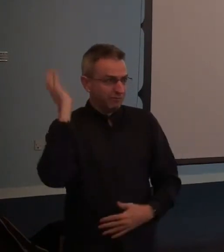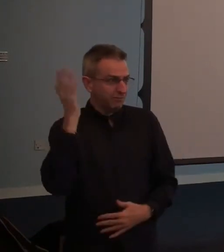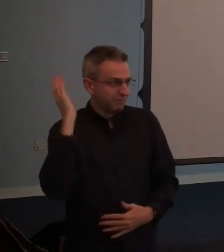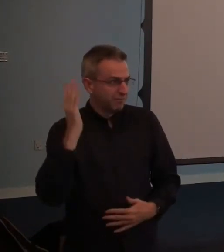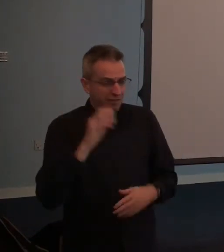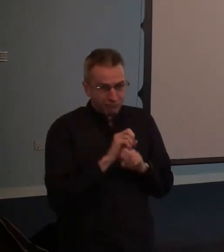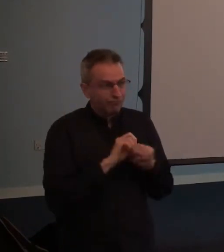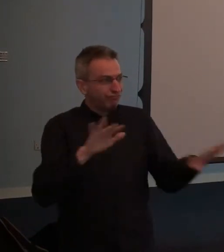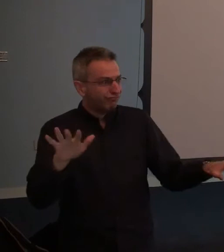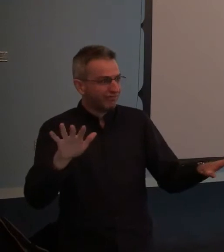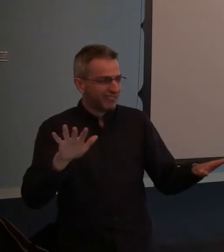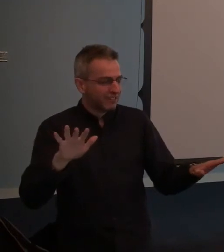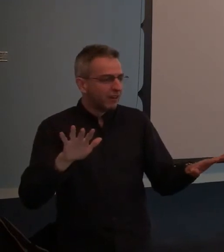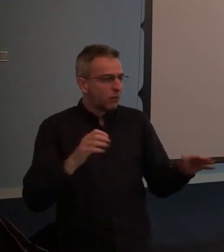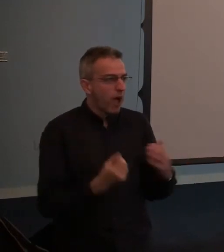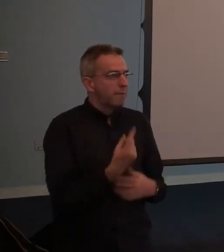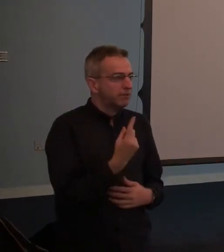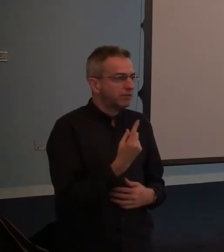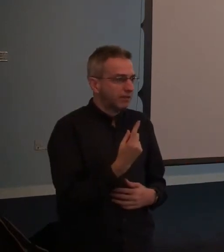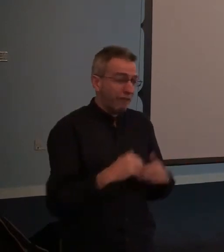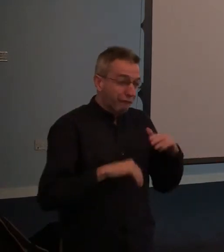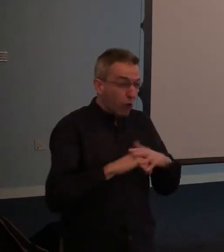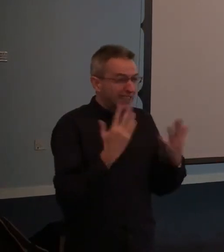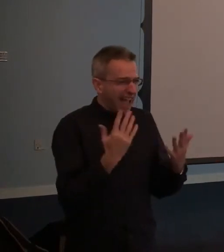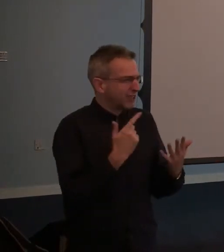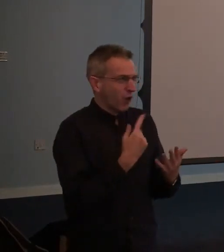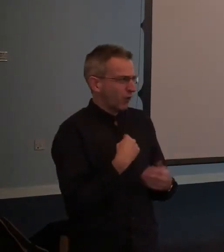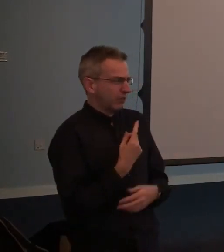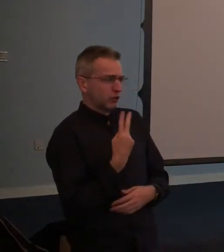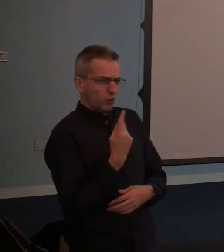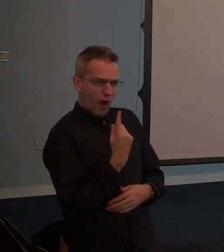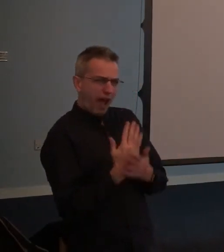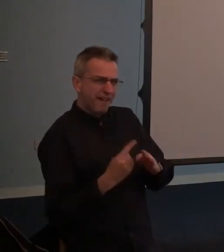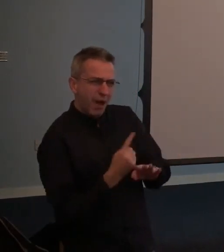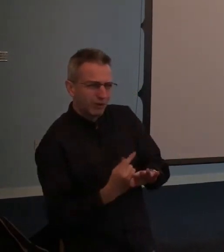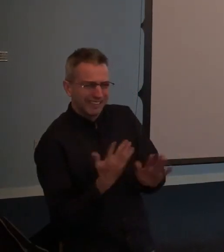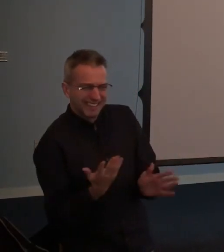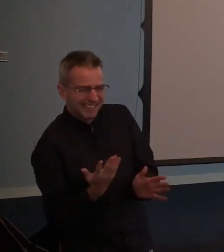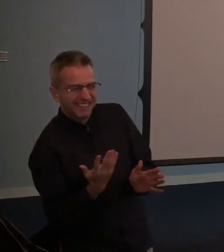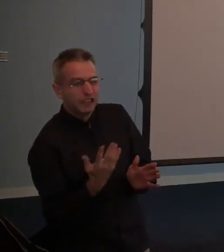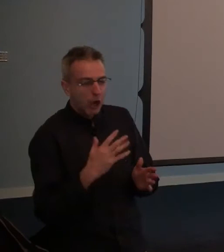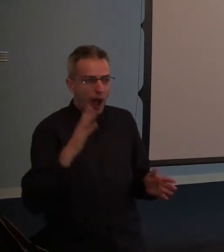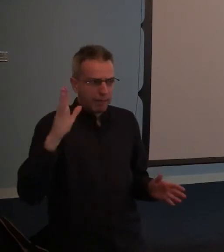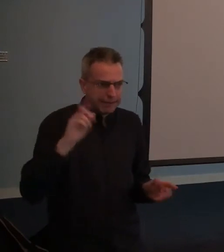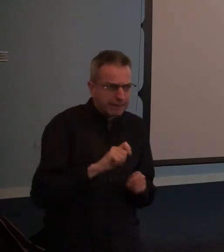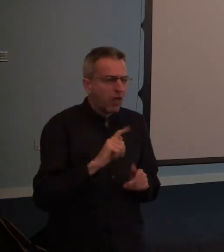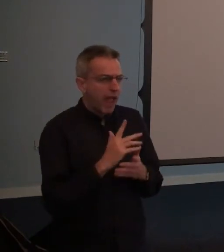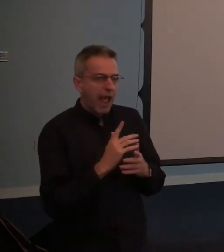I mean, when I did talk about the full project, it took an entire day. So I thought, you know, for 1.5 hours, I'm going to